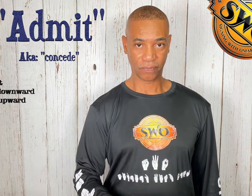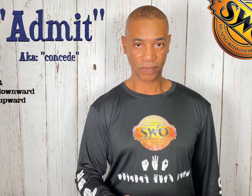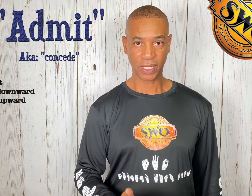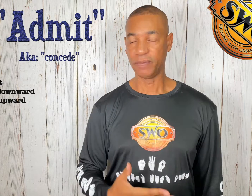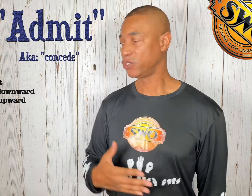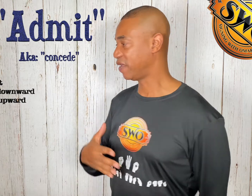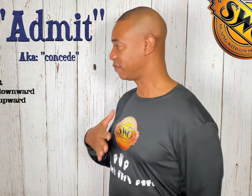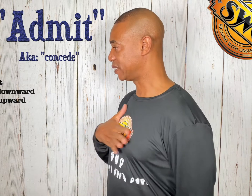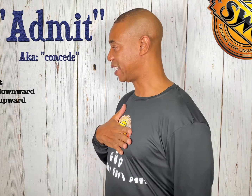Let me show you that from the side.